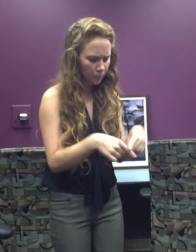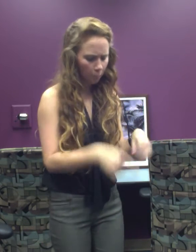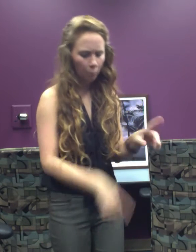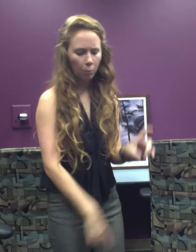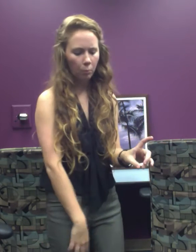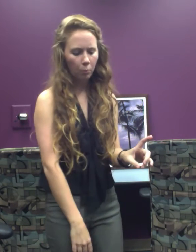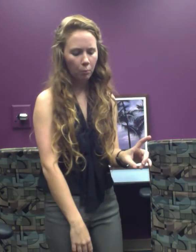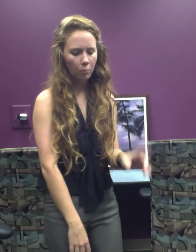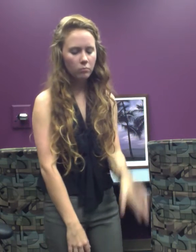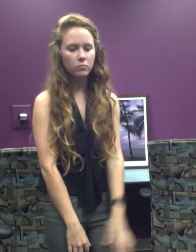2.